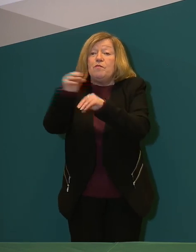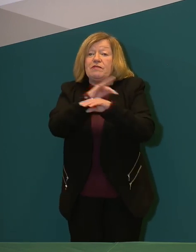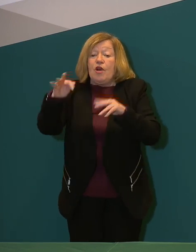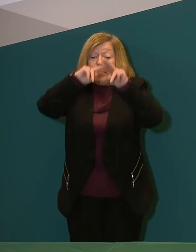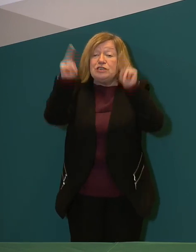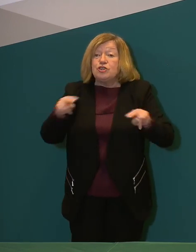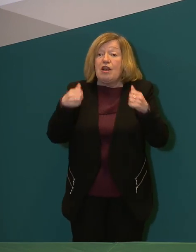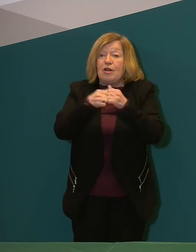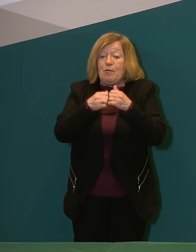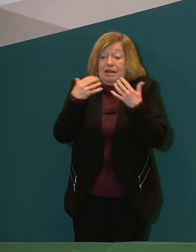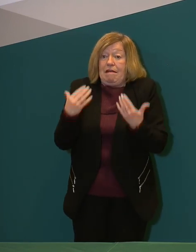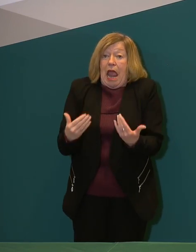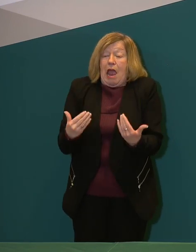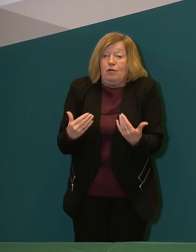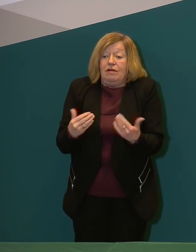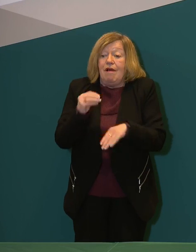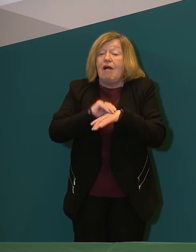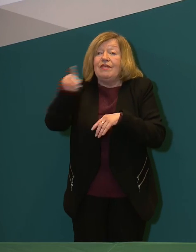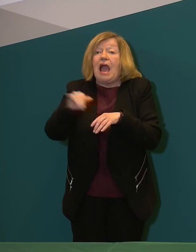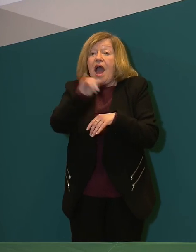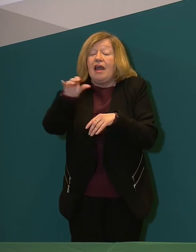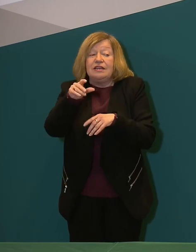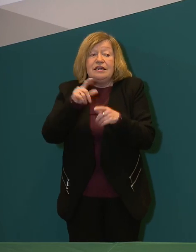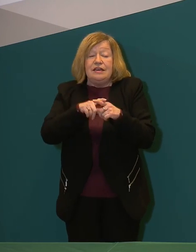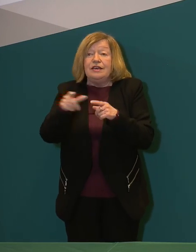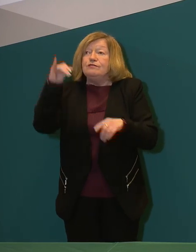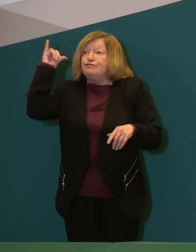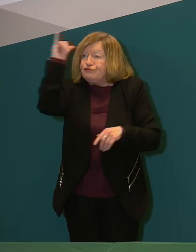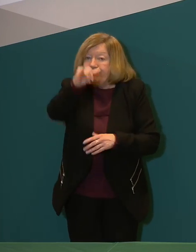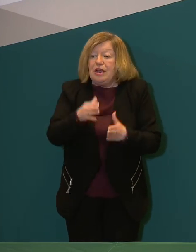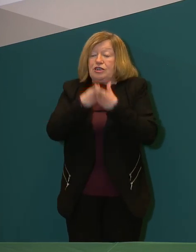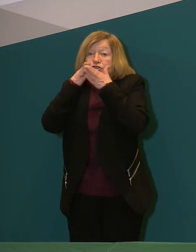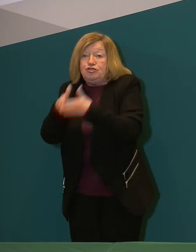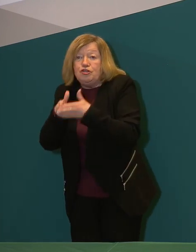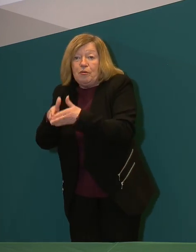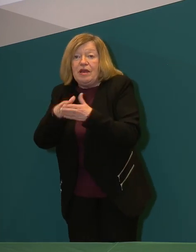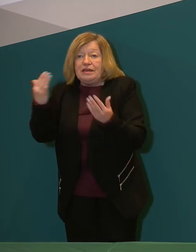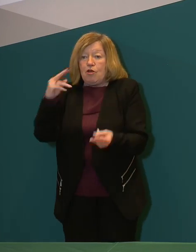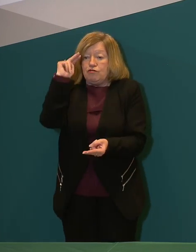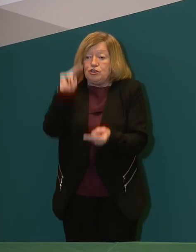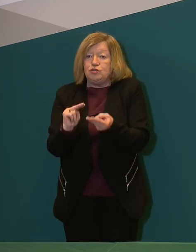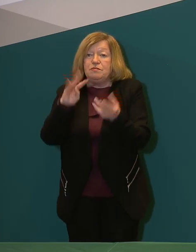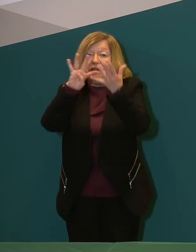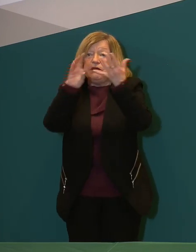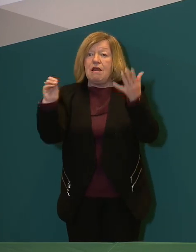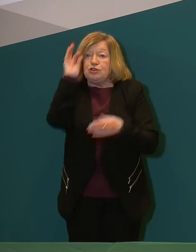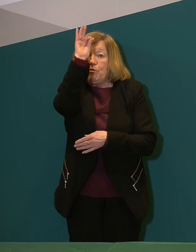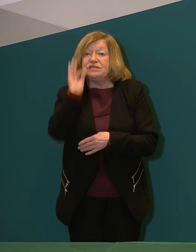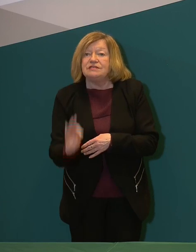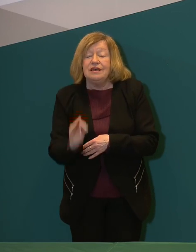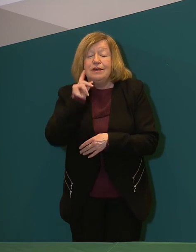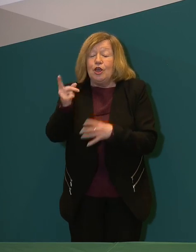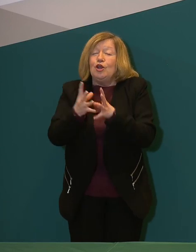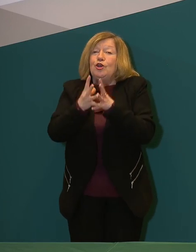international borders that now exist onto the island, ship and air transport, we believe, have reduced by over 90%. So we've seen a